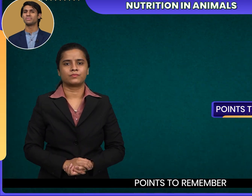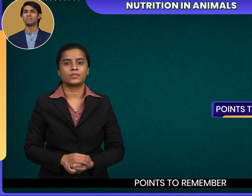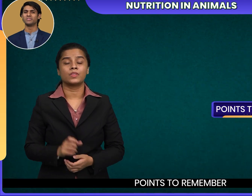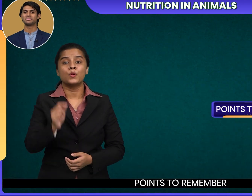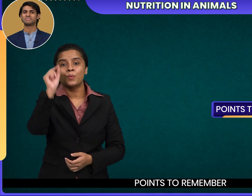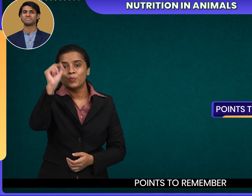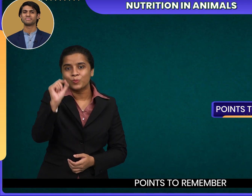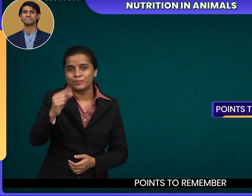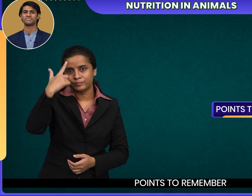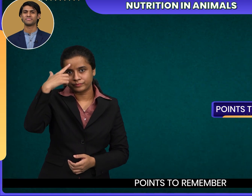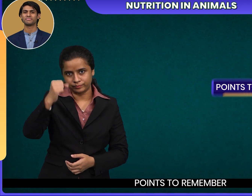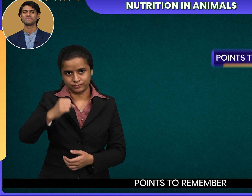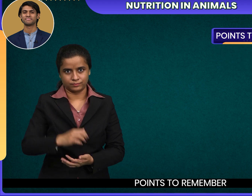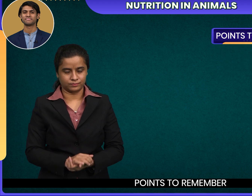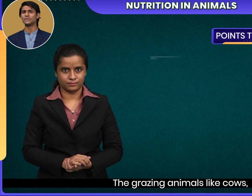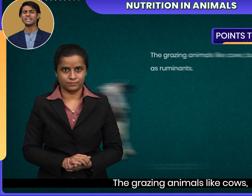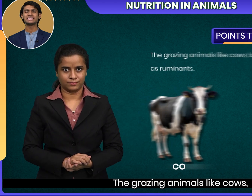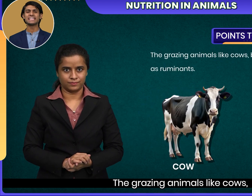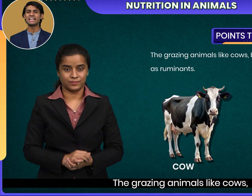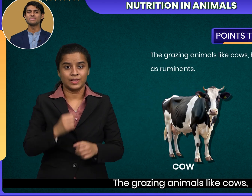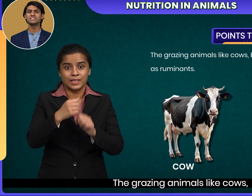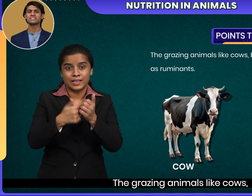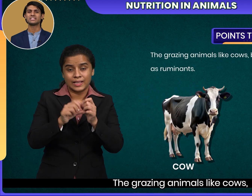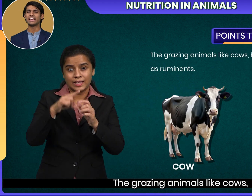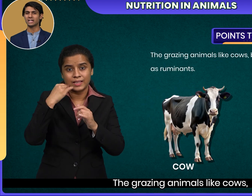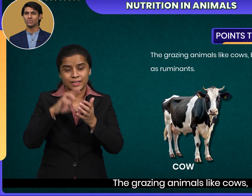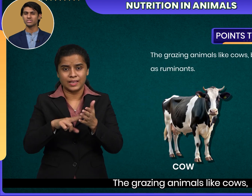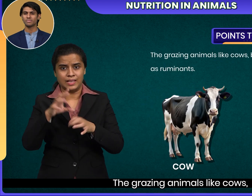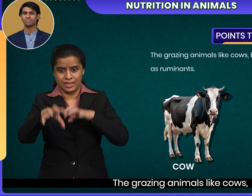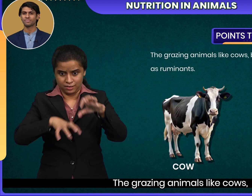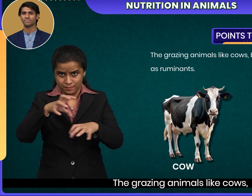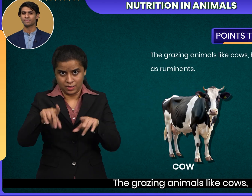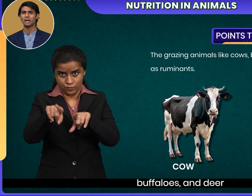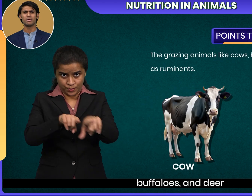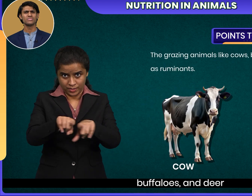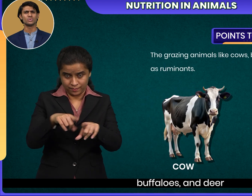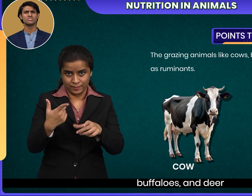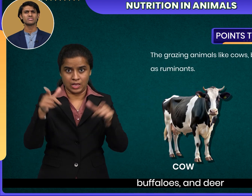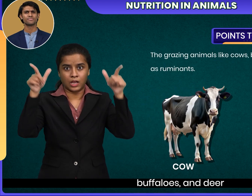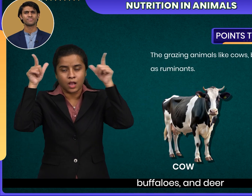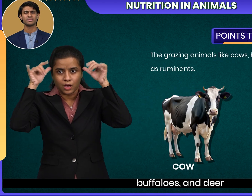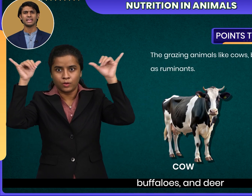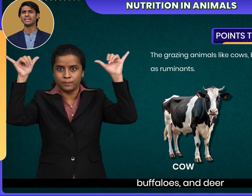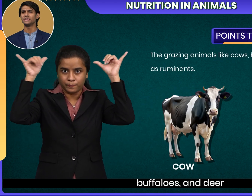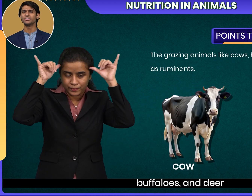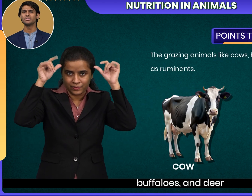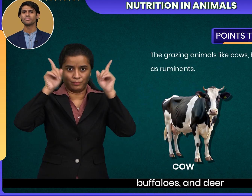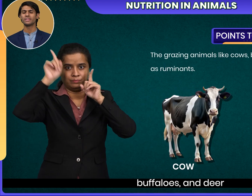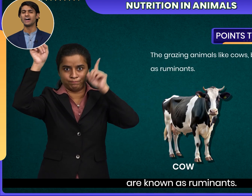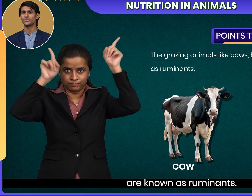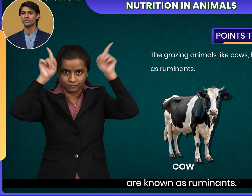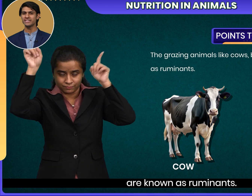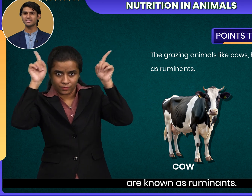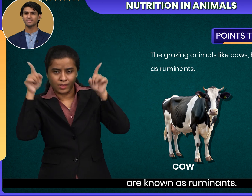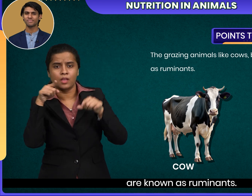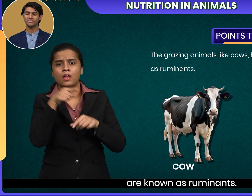Points to remember. The grazing animals like cows, buffaloes, and deer